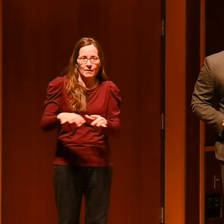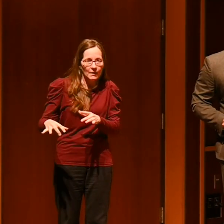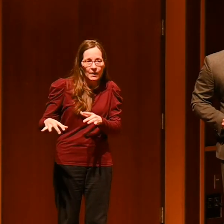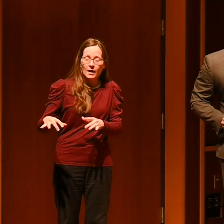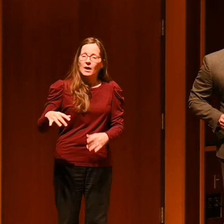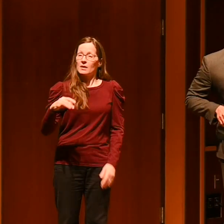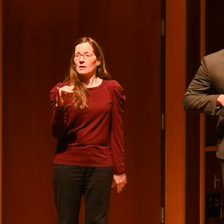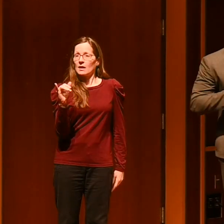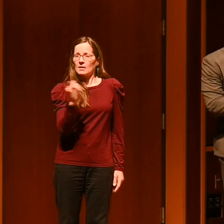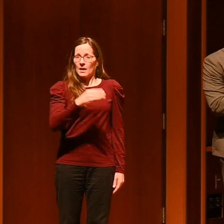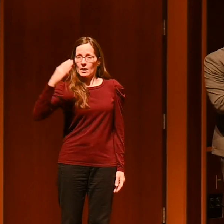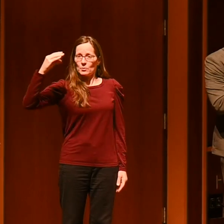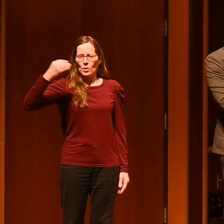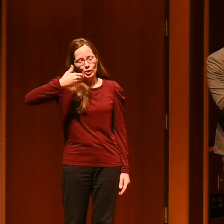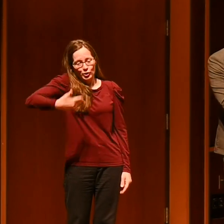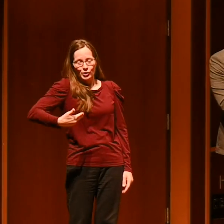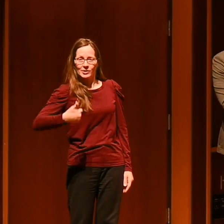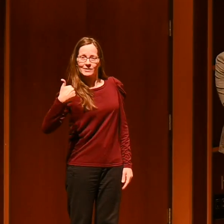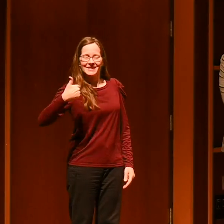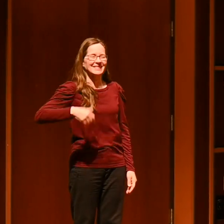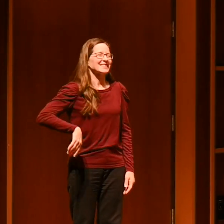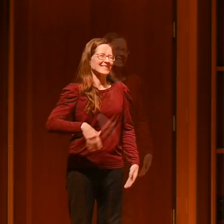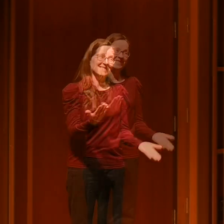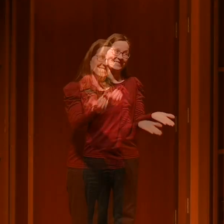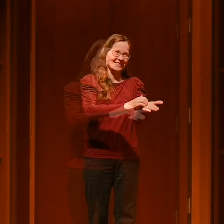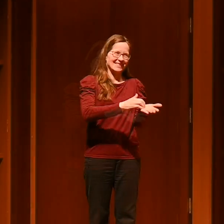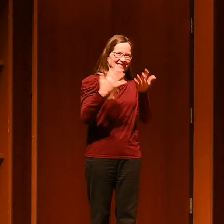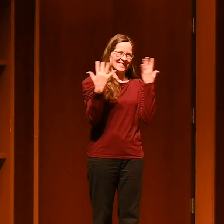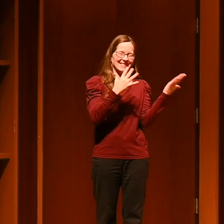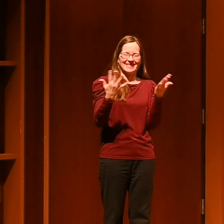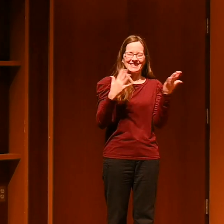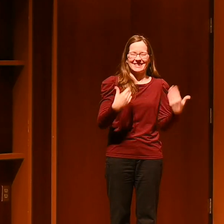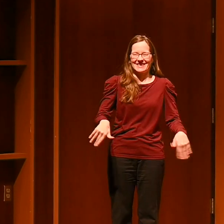good." So we will, again